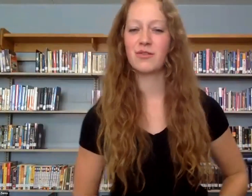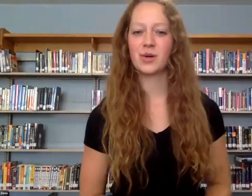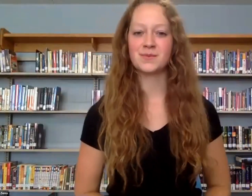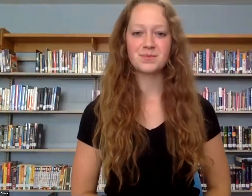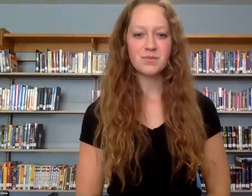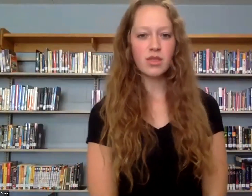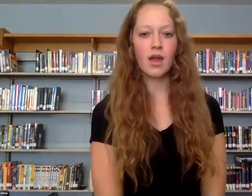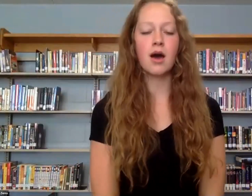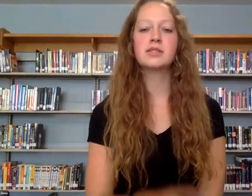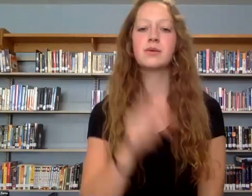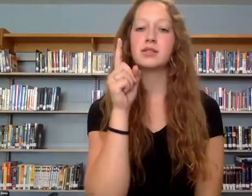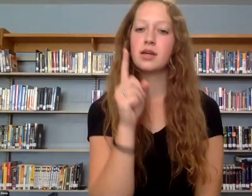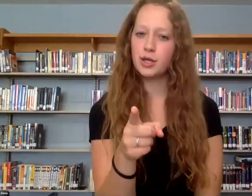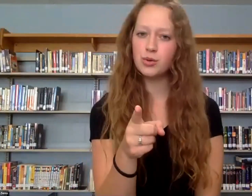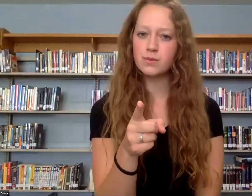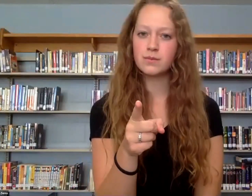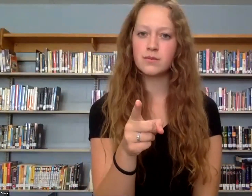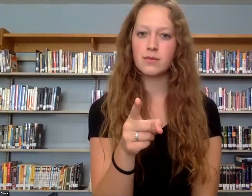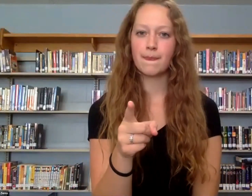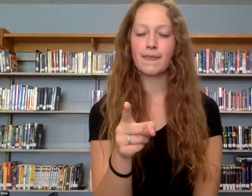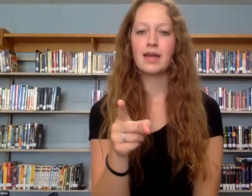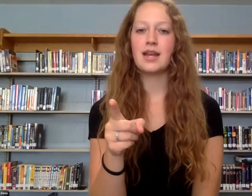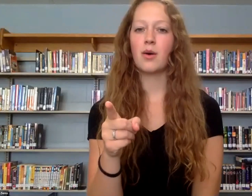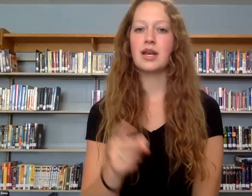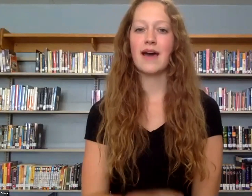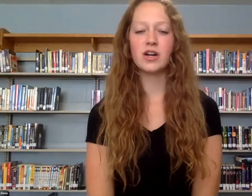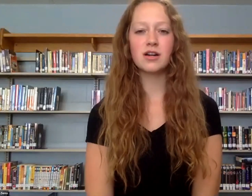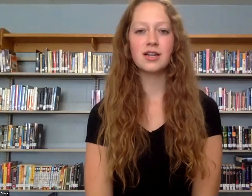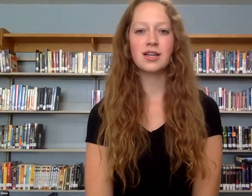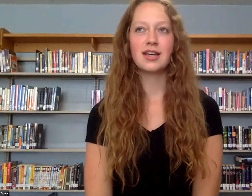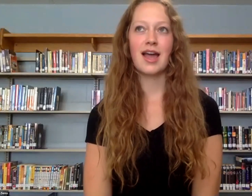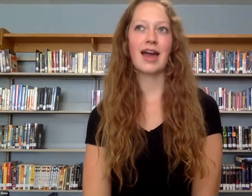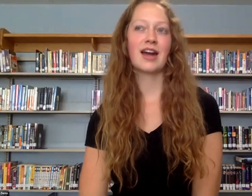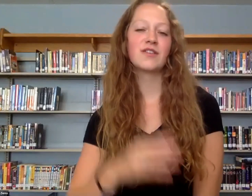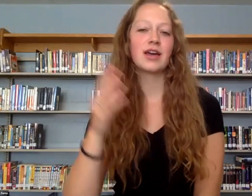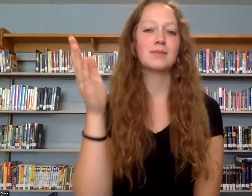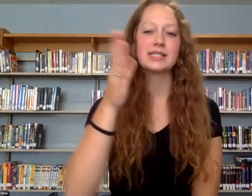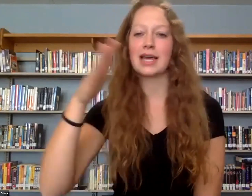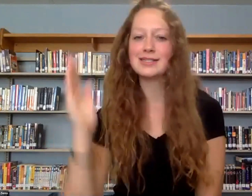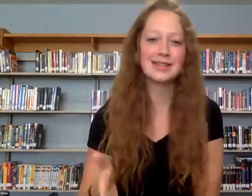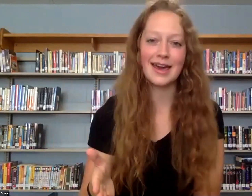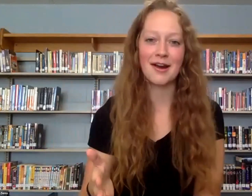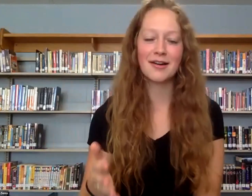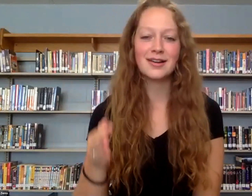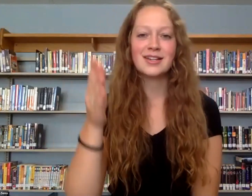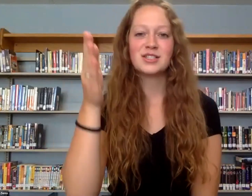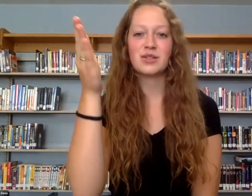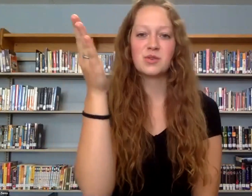word. So it's you. Now, never, I kind of feel like I'm slicing the air. So it's sort of like